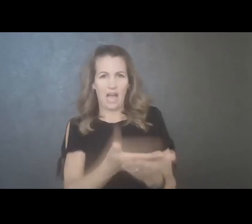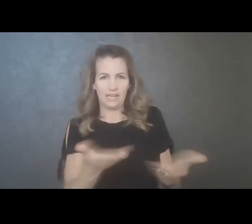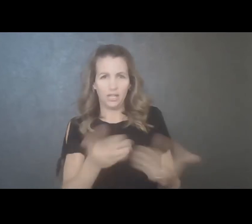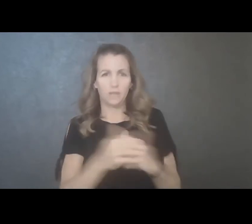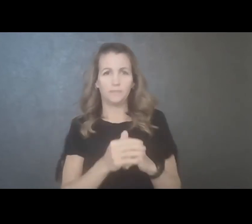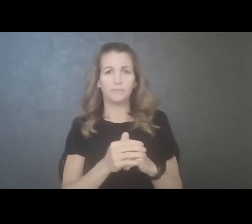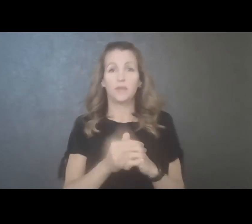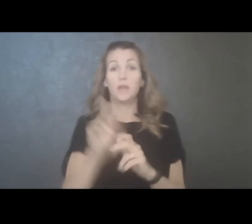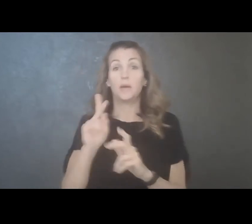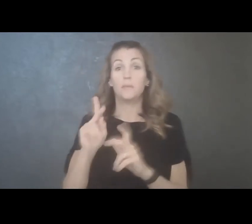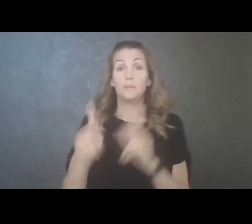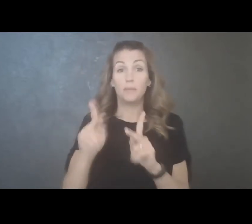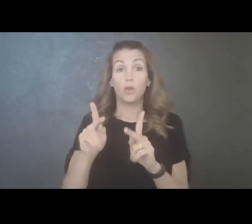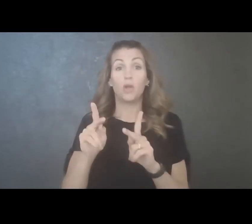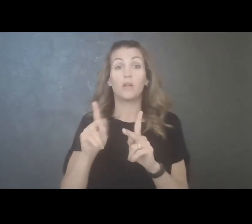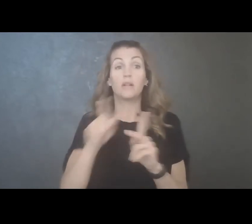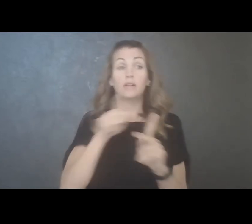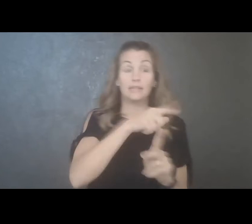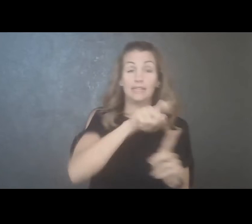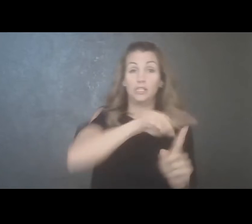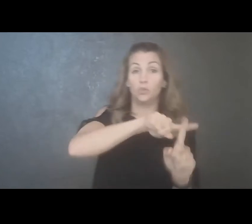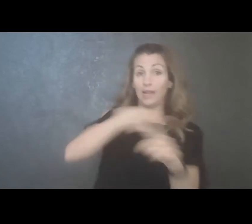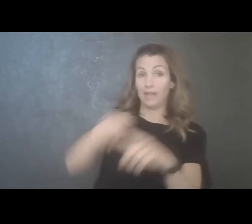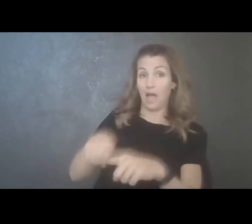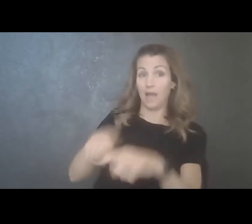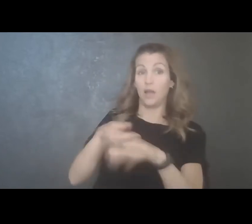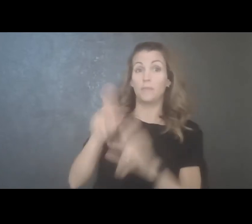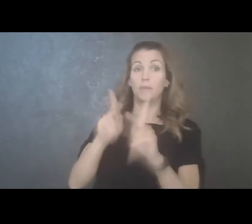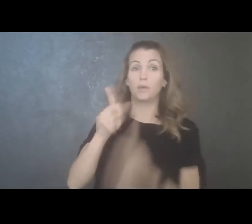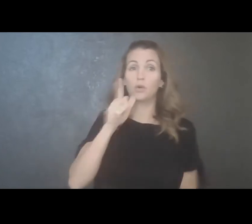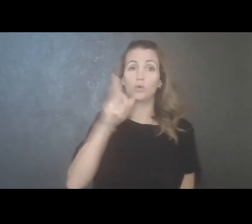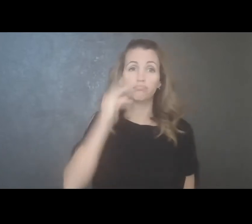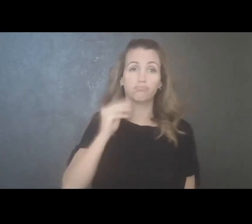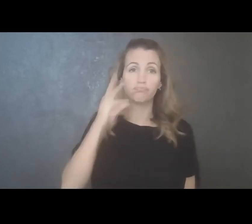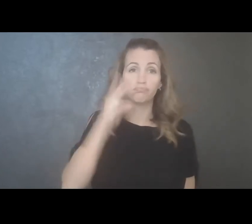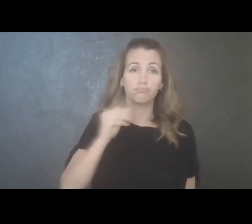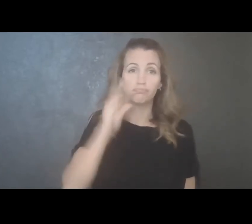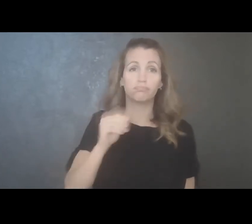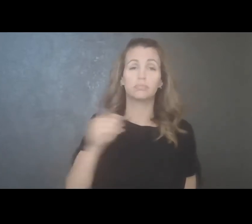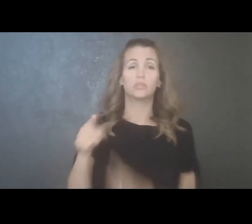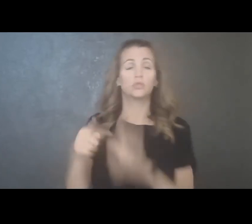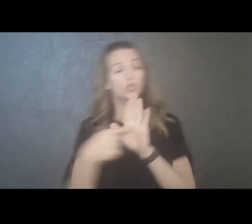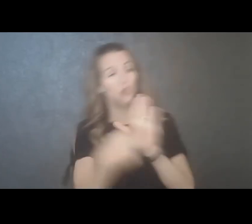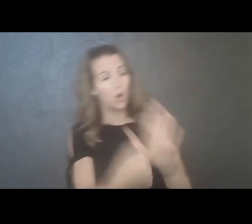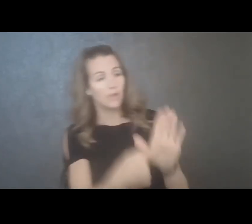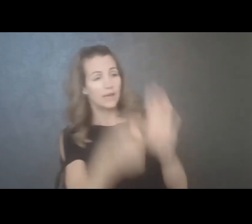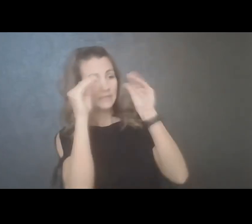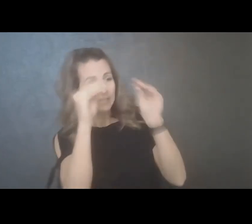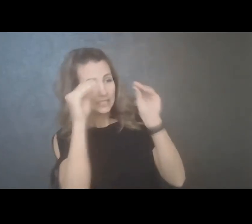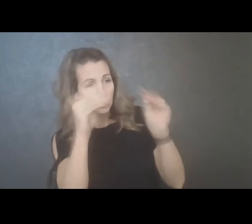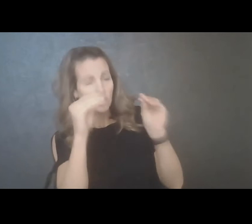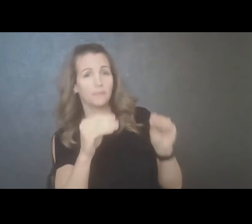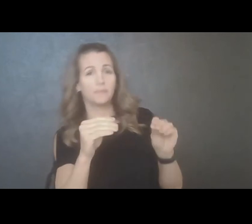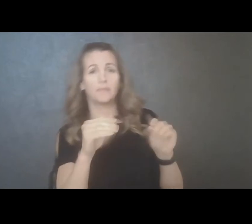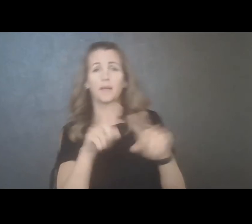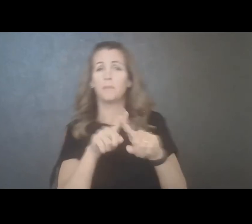those people need to rely on those veterans, those people that have been here for a while, to show them the ropes and to teach them the things that they don't know. But at the same idea,